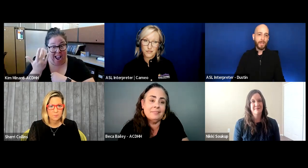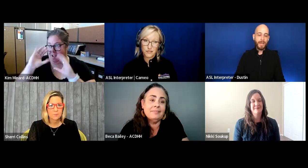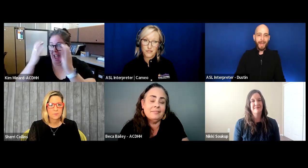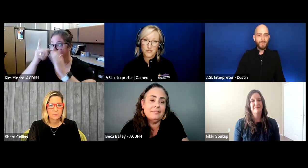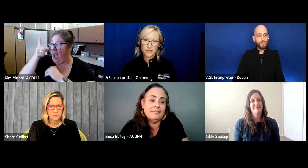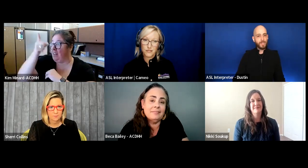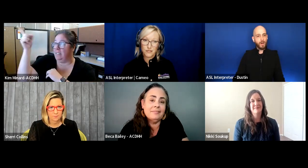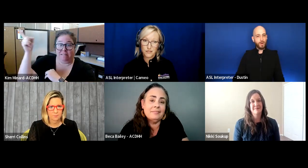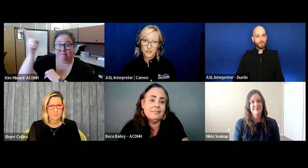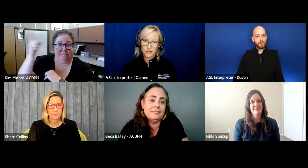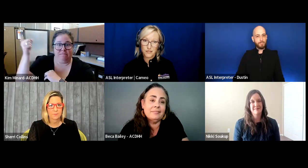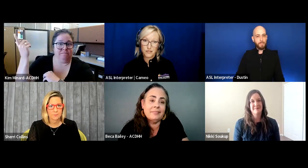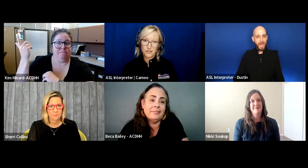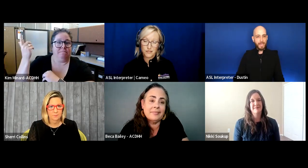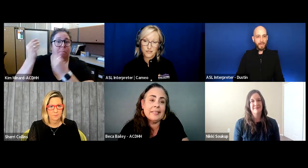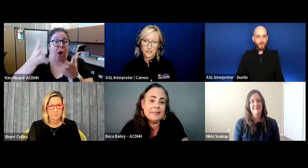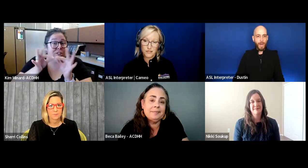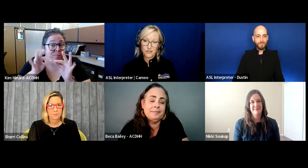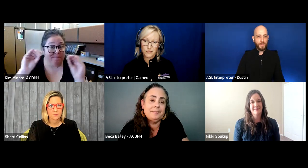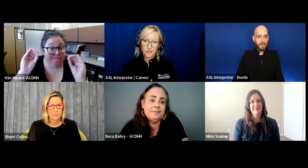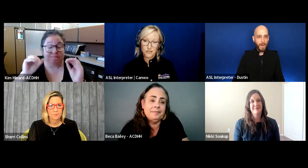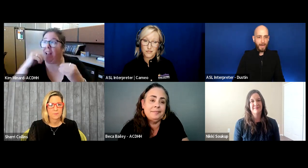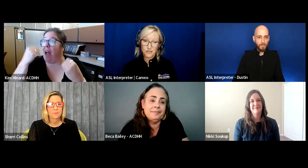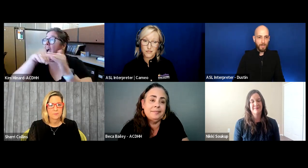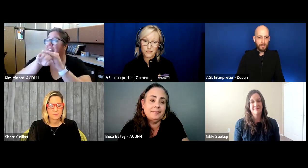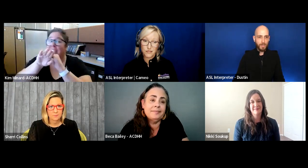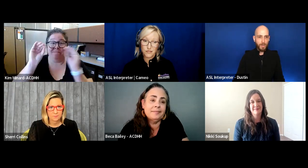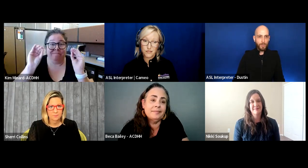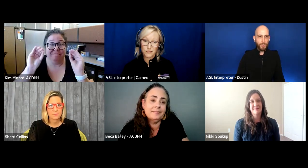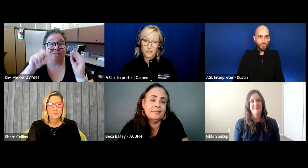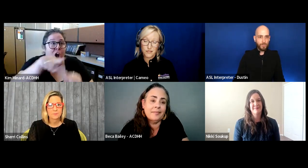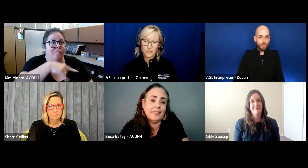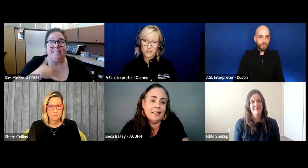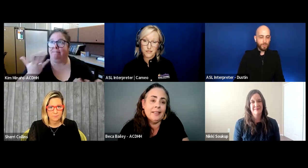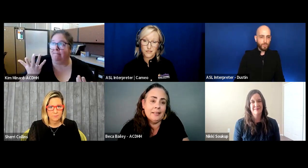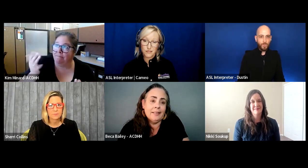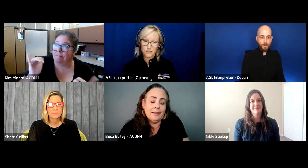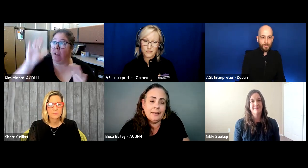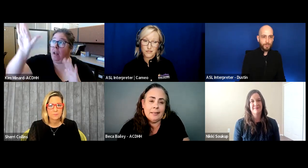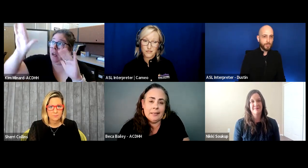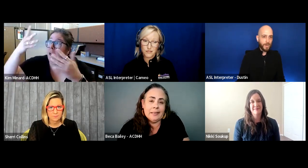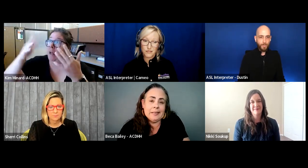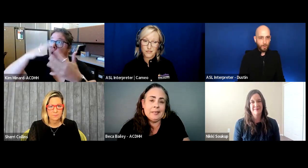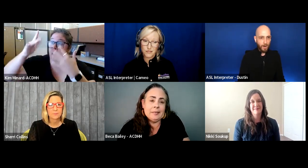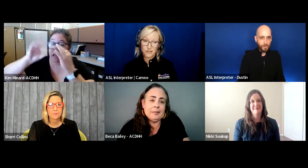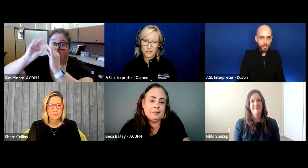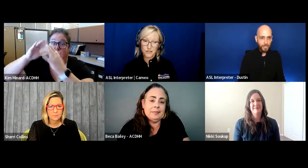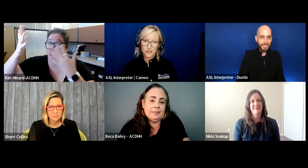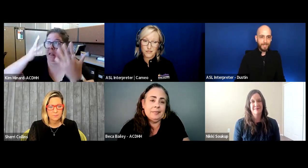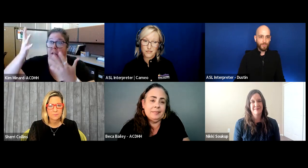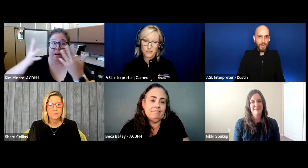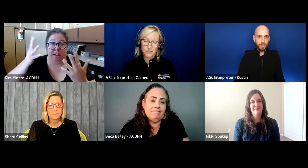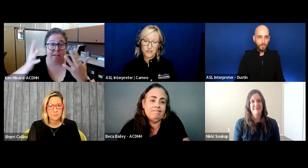who sign, and there really aren't many. And you have to think back, because those schools, those training